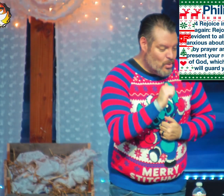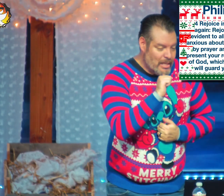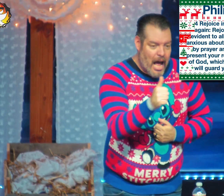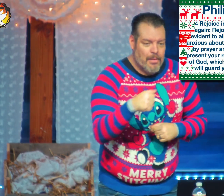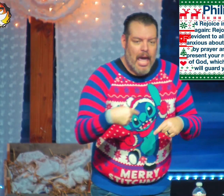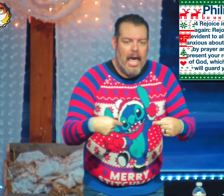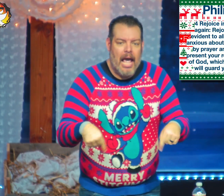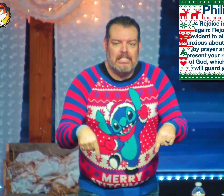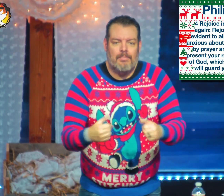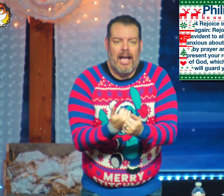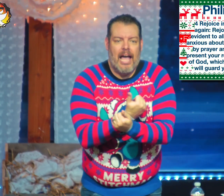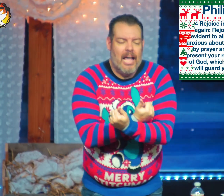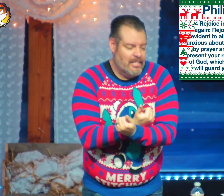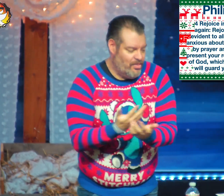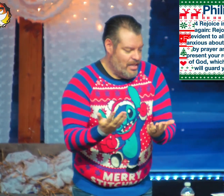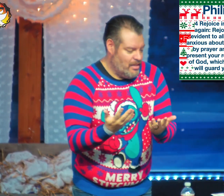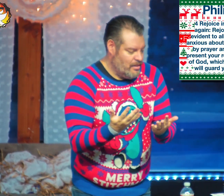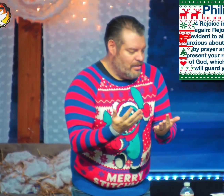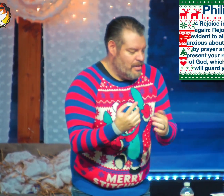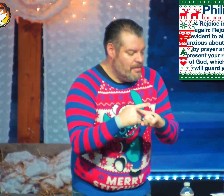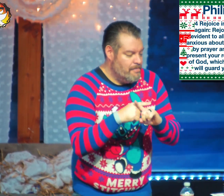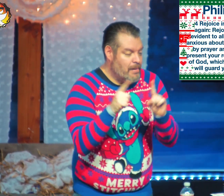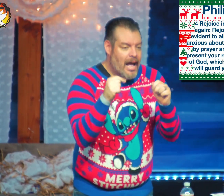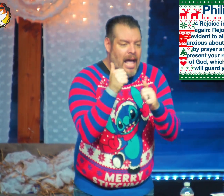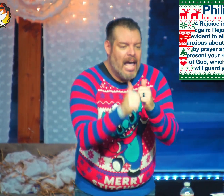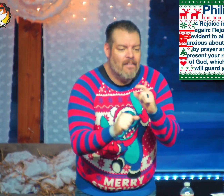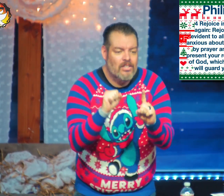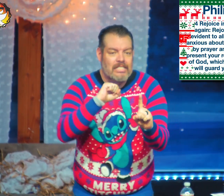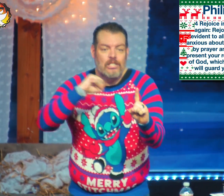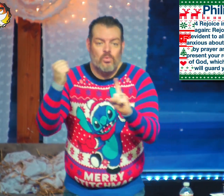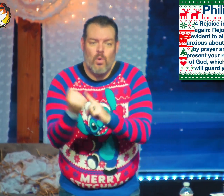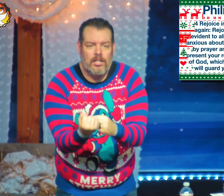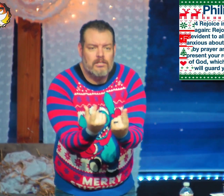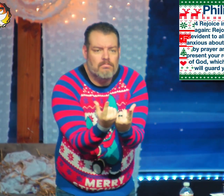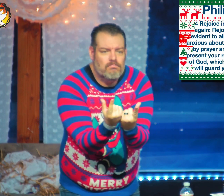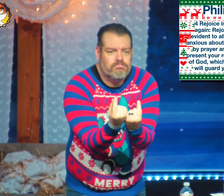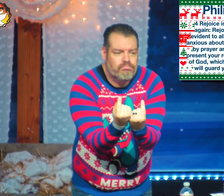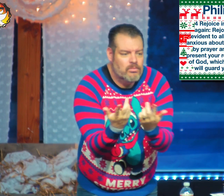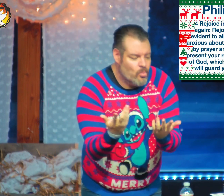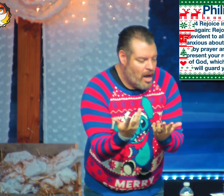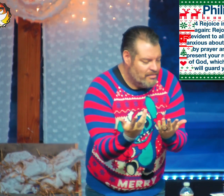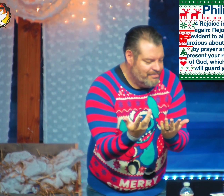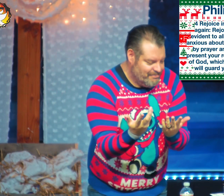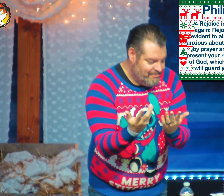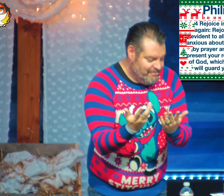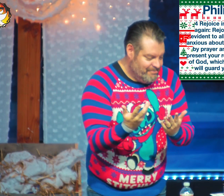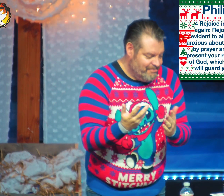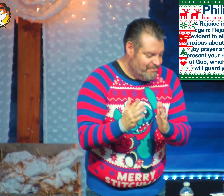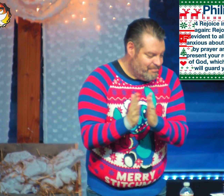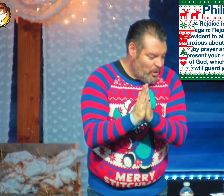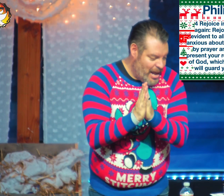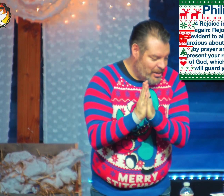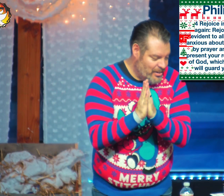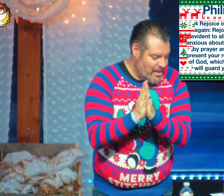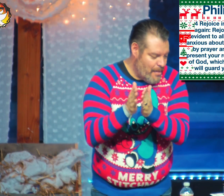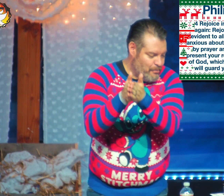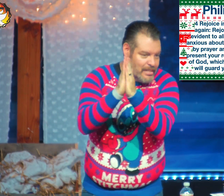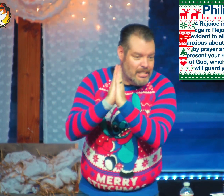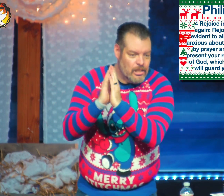Rejoice. So now he's repeating it twice. Let your gentleness be evident to all. The Lord is